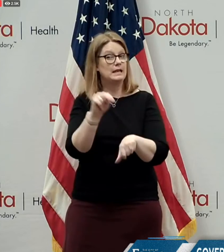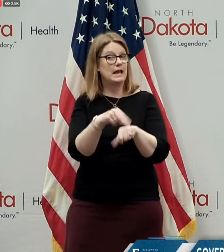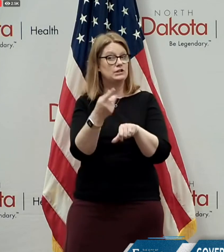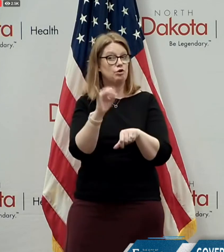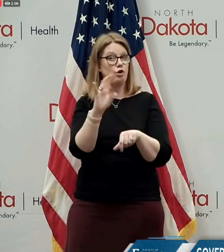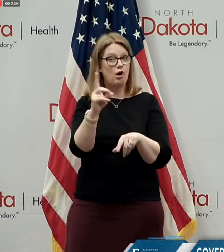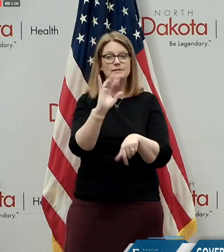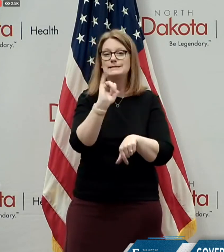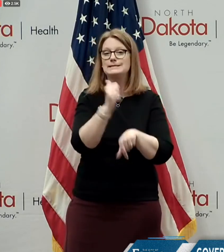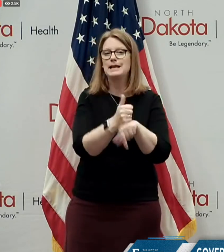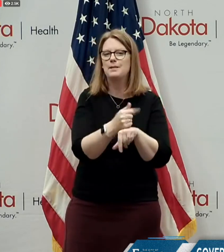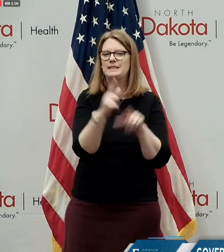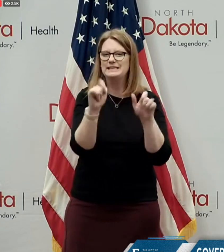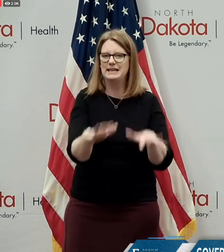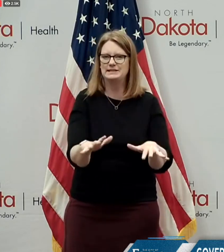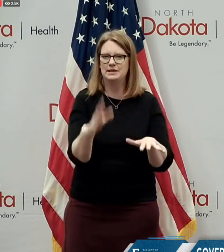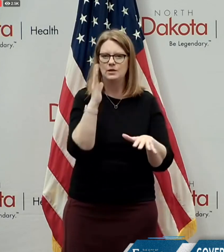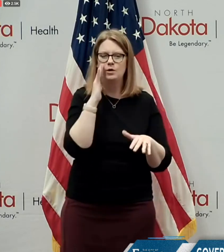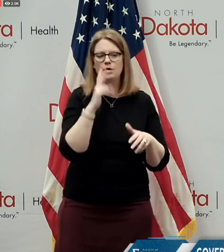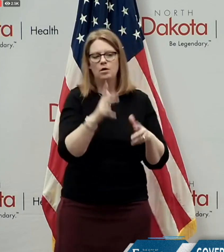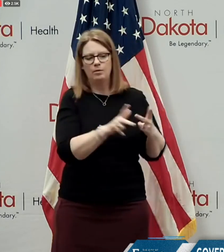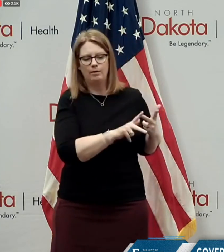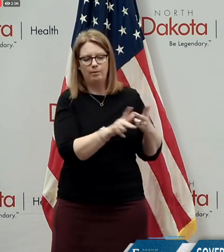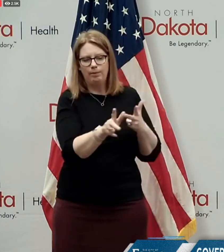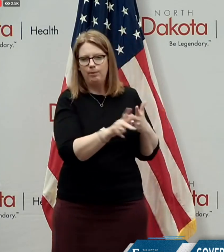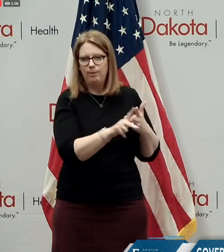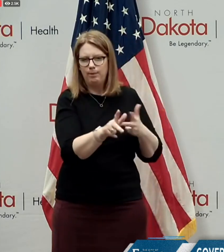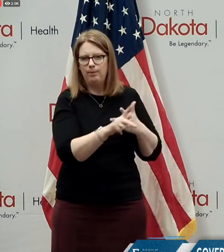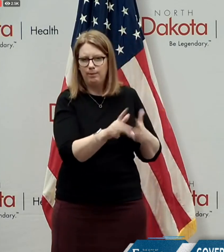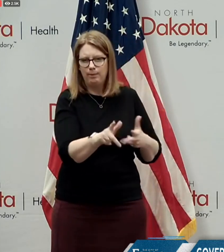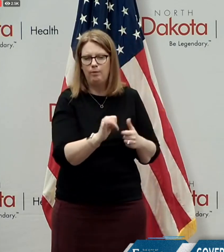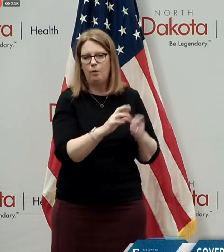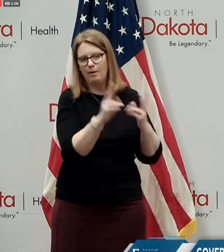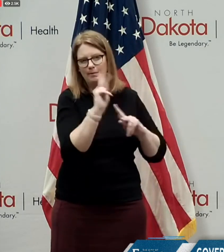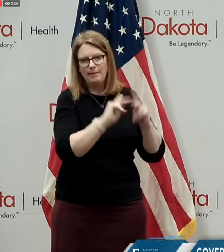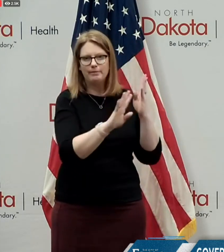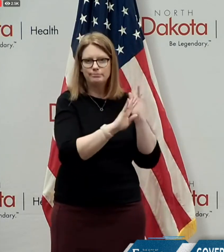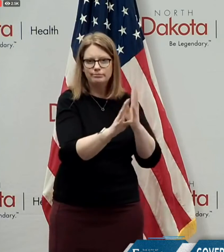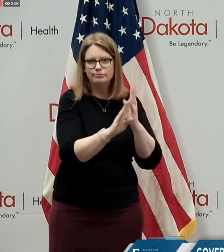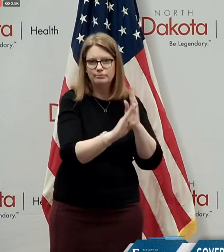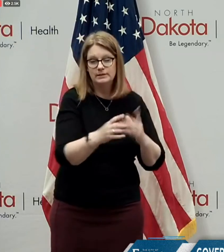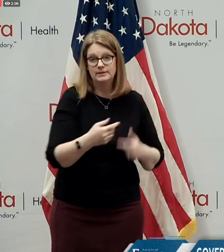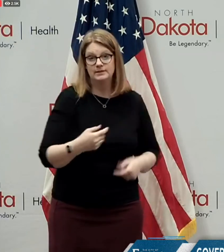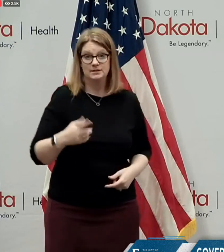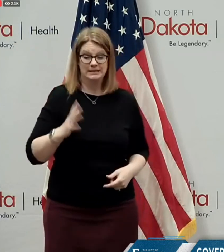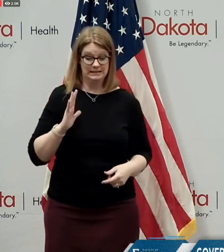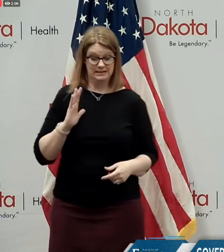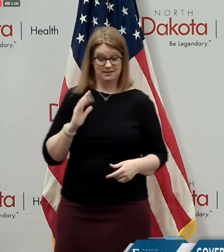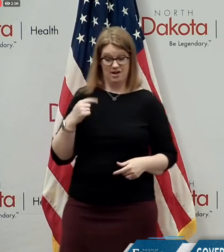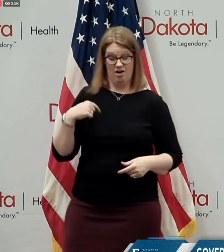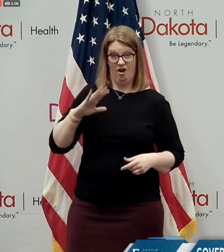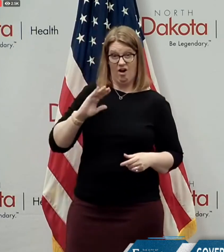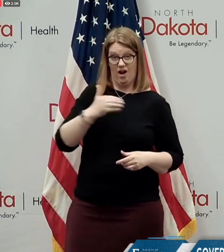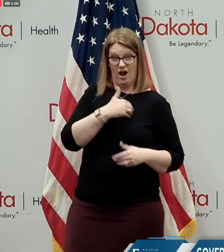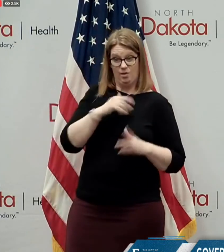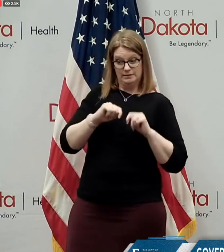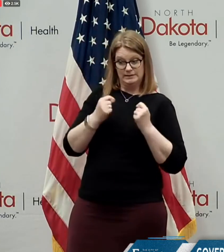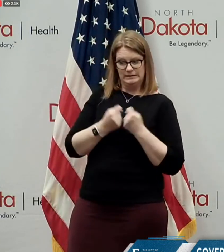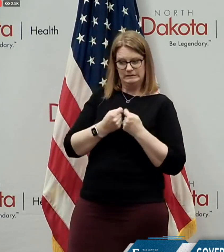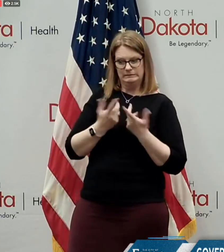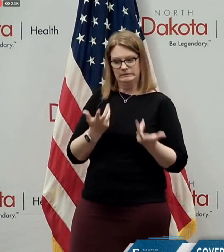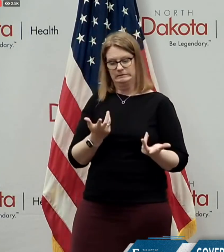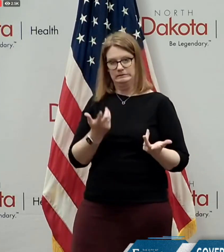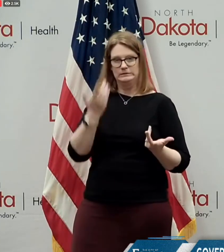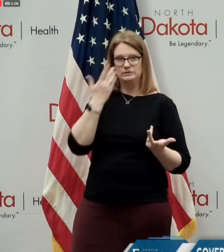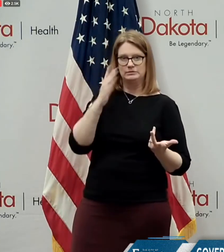mass testing, and we've kind of followed from there. As a team, we weren't sure what to expect ourselves, and everything, like Chairman said,